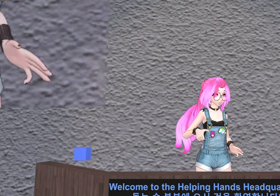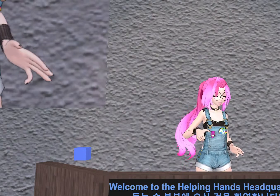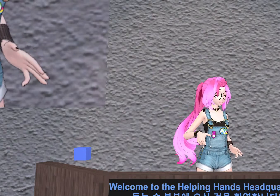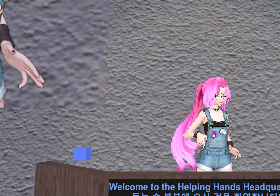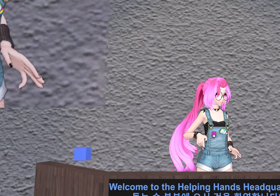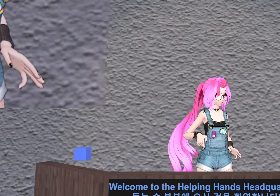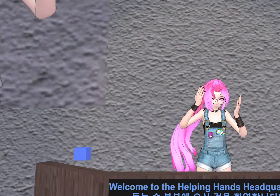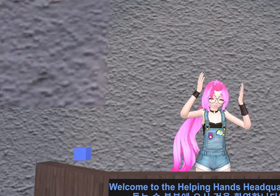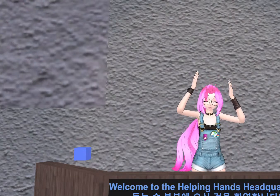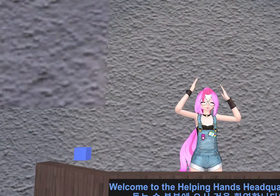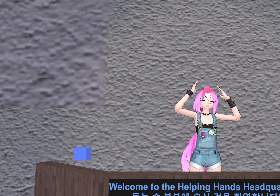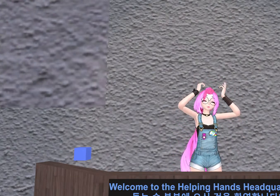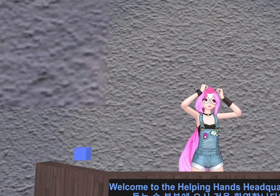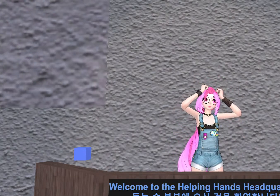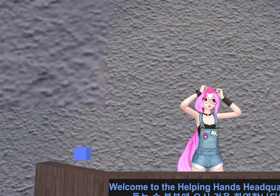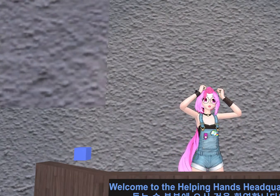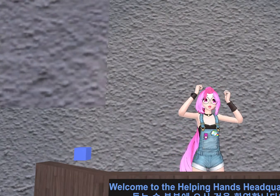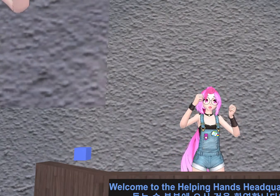Oh, for God's sake, this new